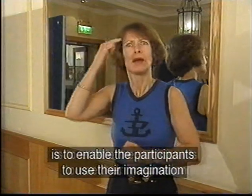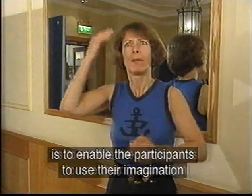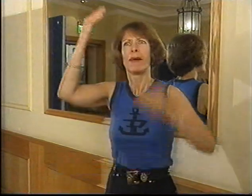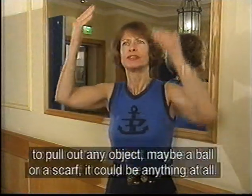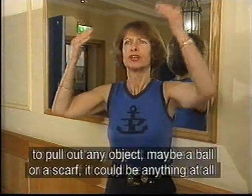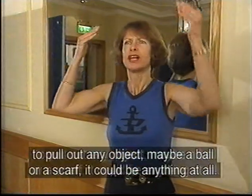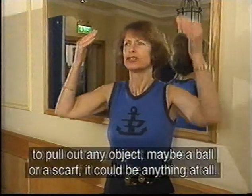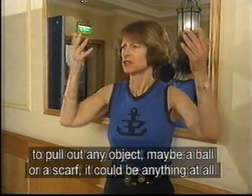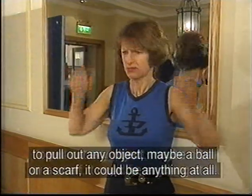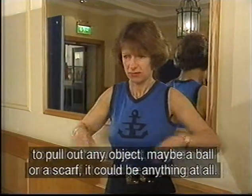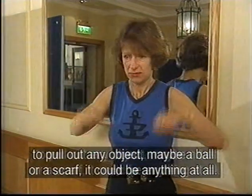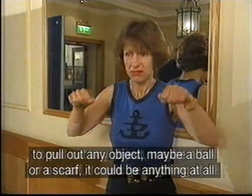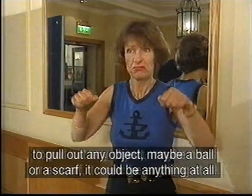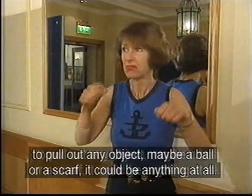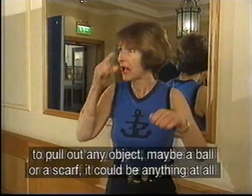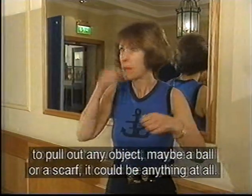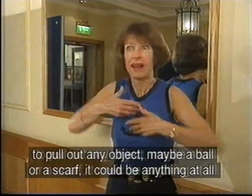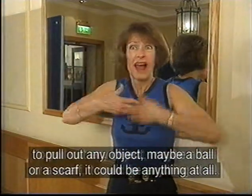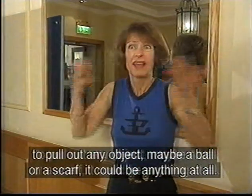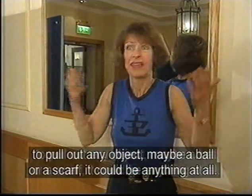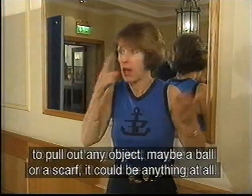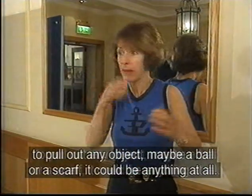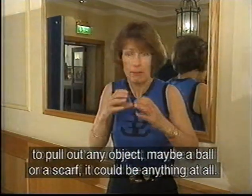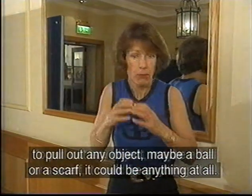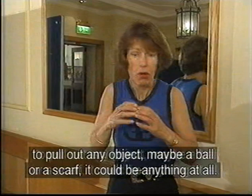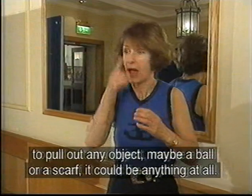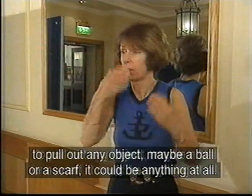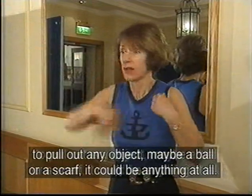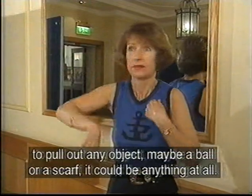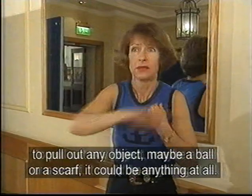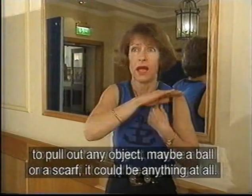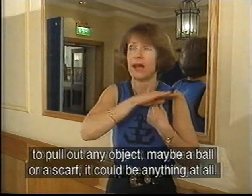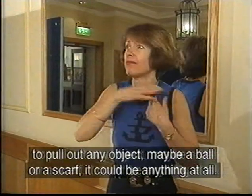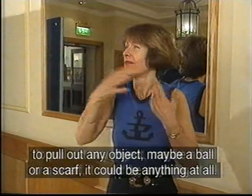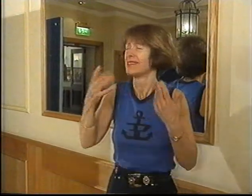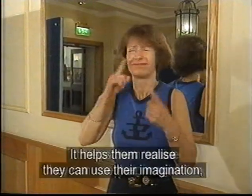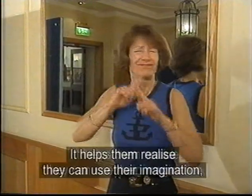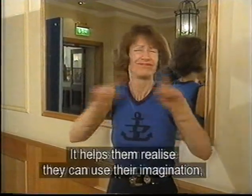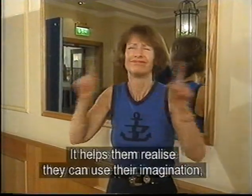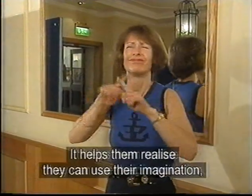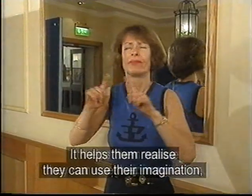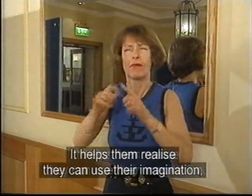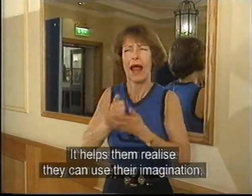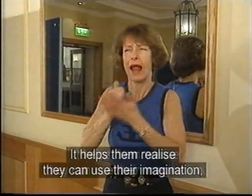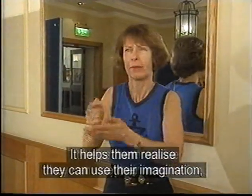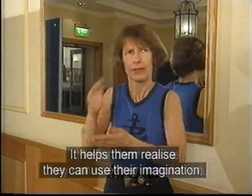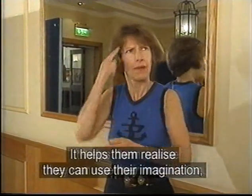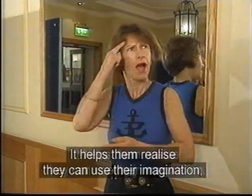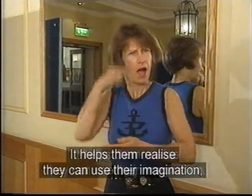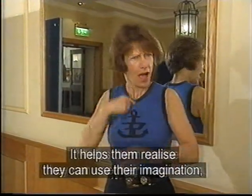any object, maybe a ball or a scarf, could be anything at all. It helps them realise they can use their imagination,